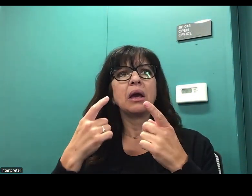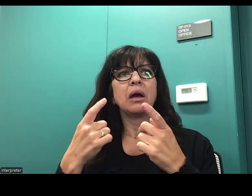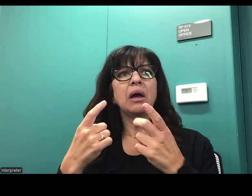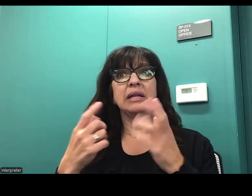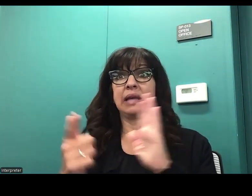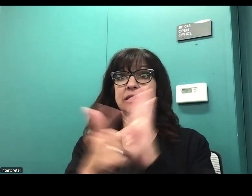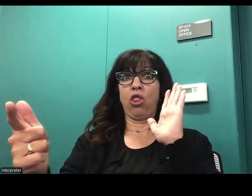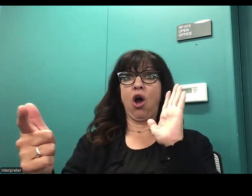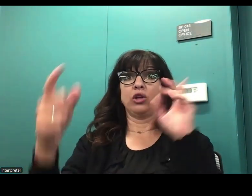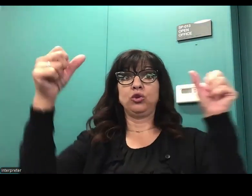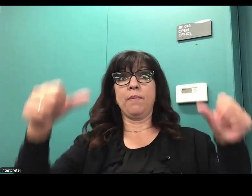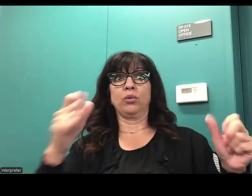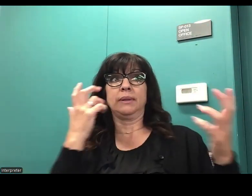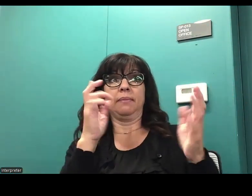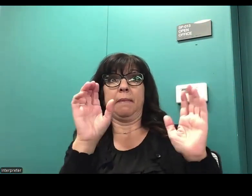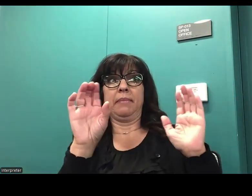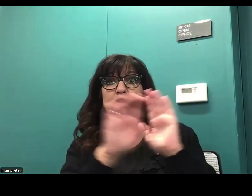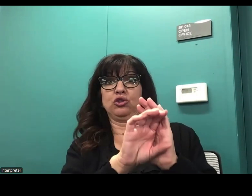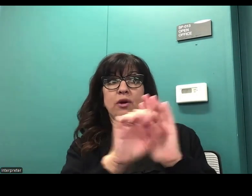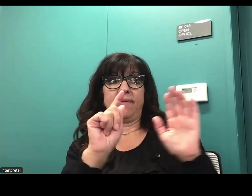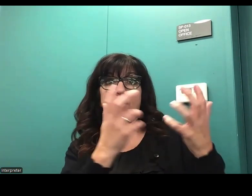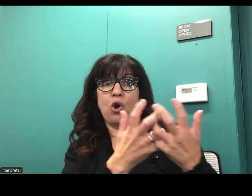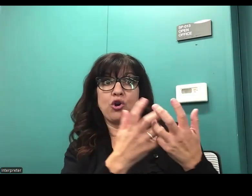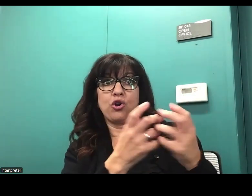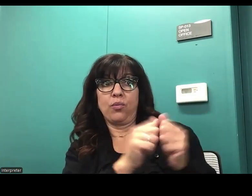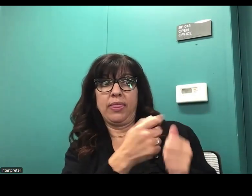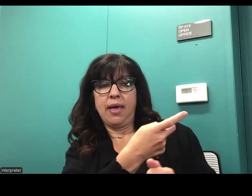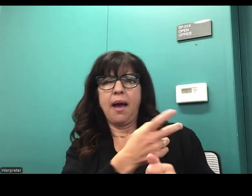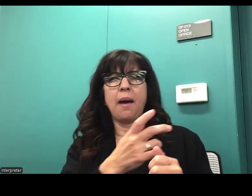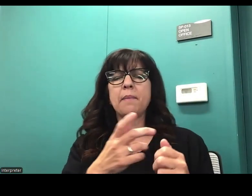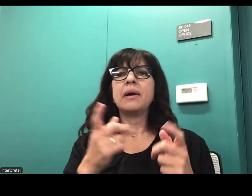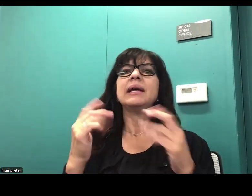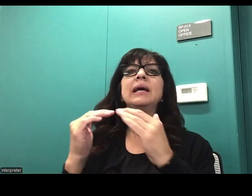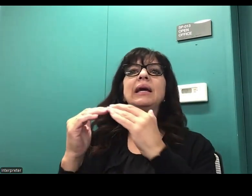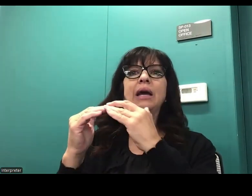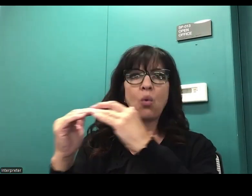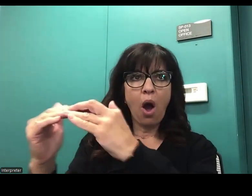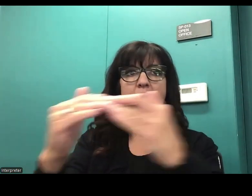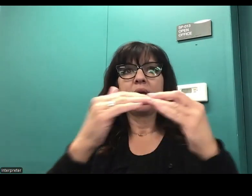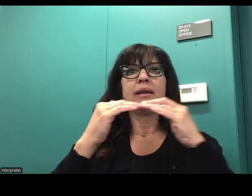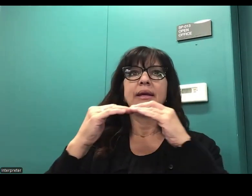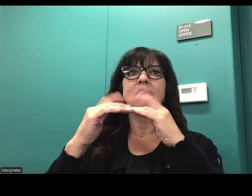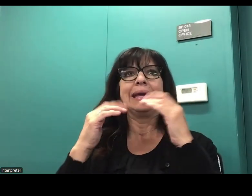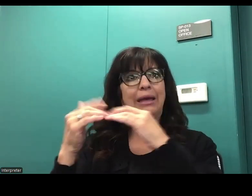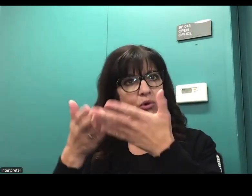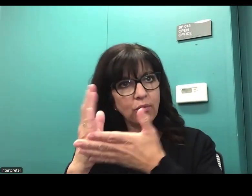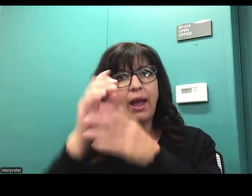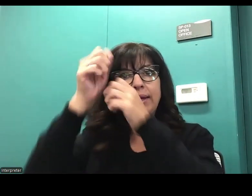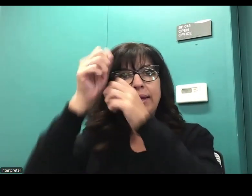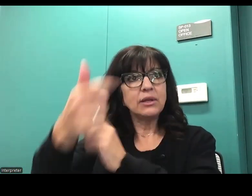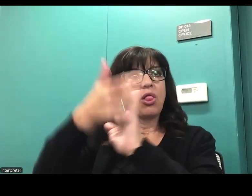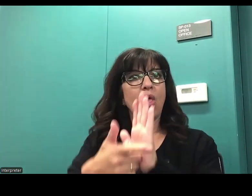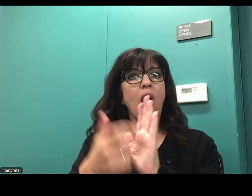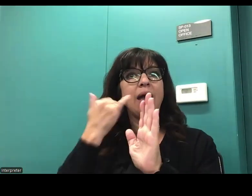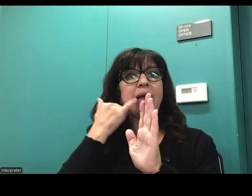that. And all I'm saying is equality, equal rights according to the law. If